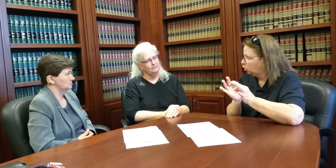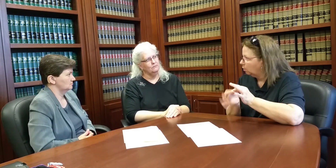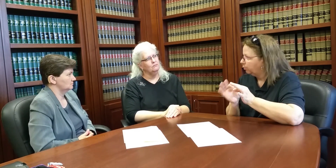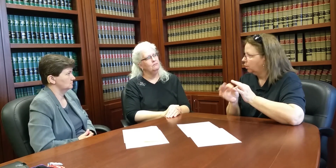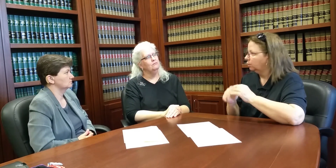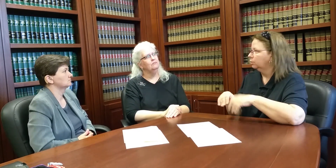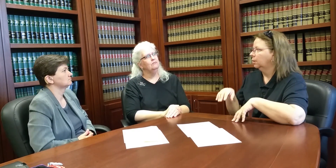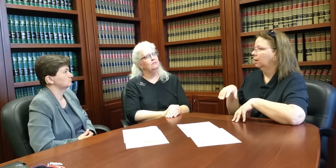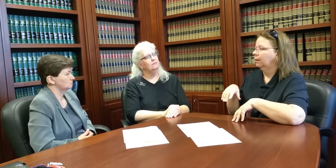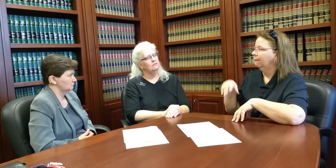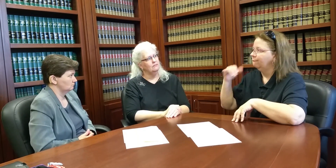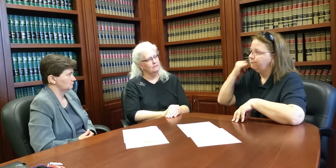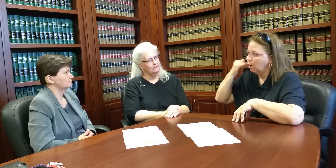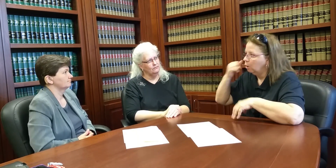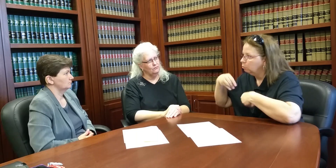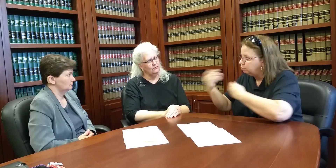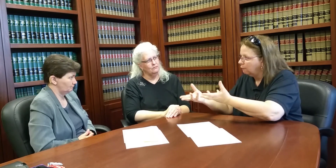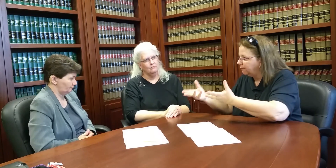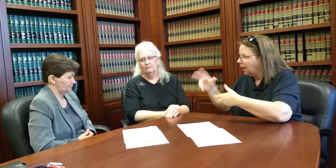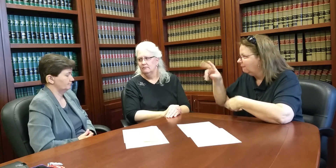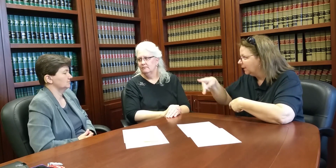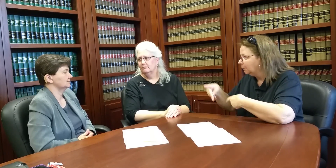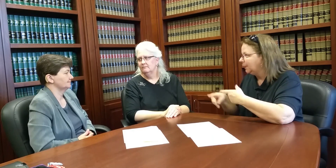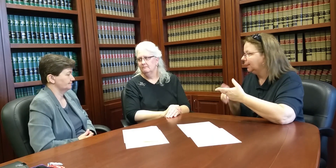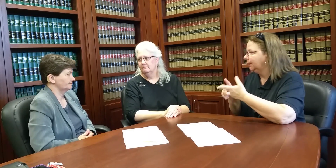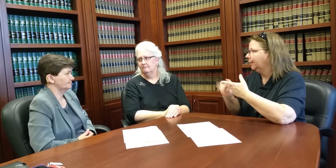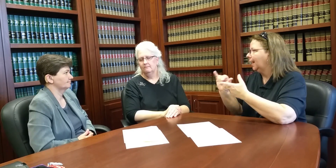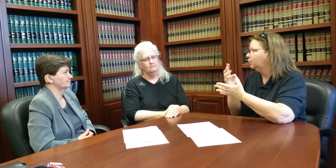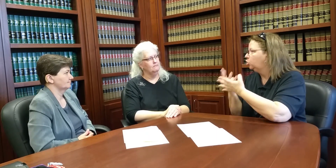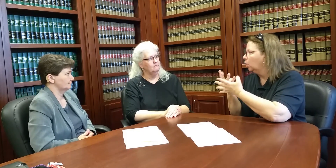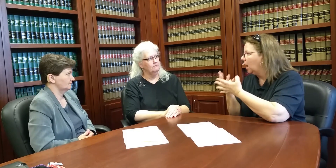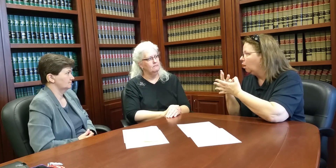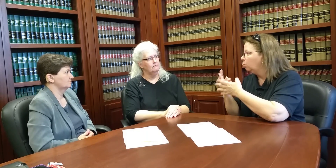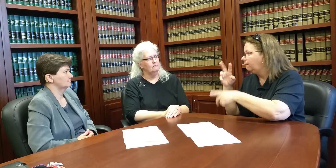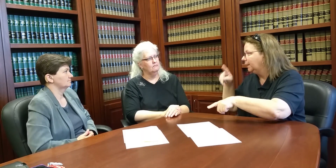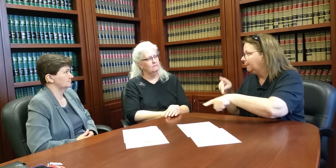To put phone profile VP and child VP.